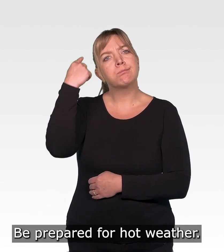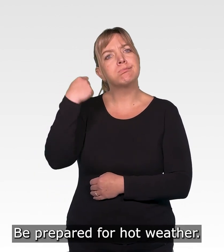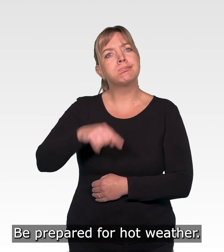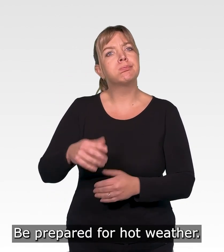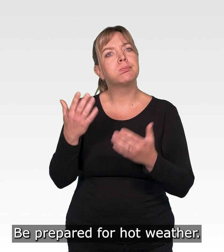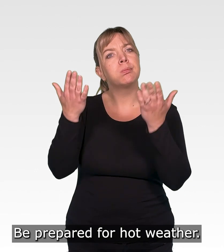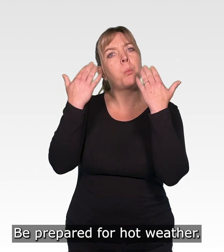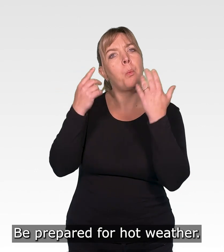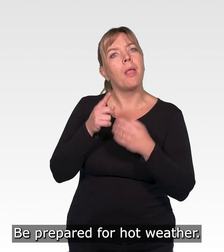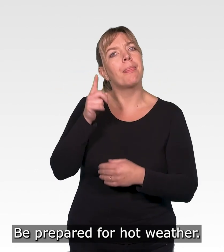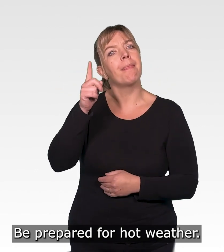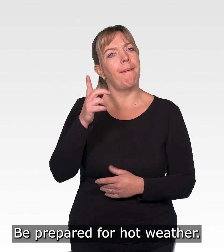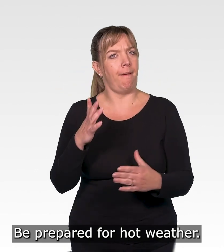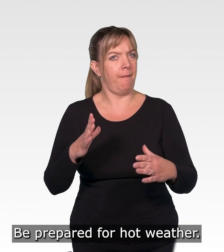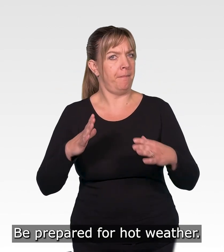Be prepared for hot weather.